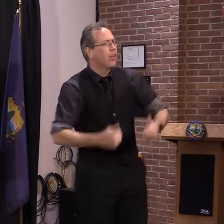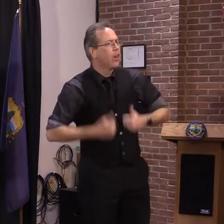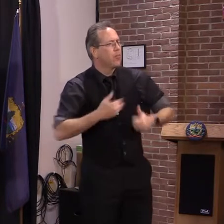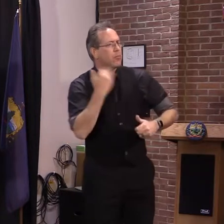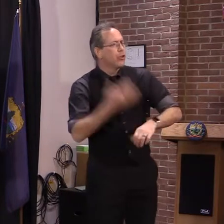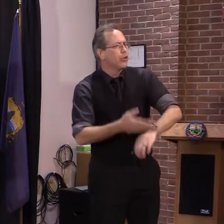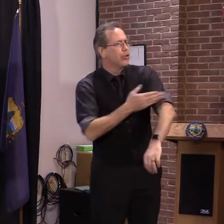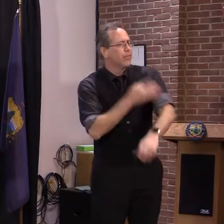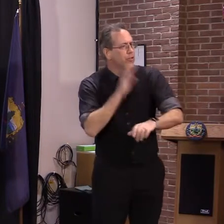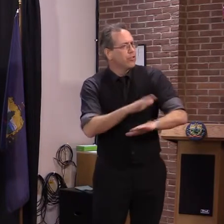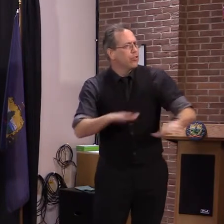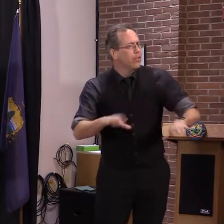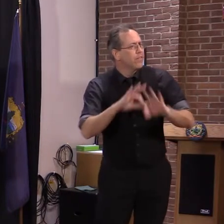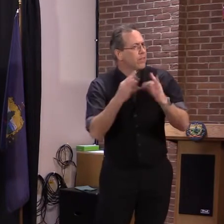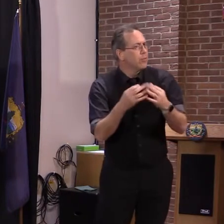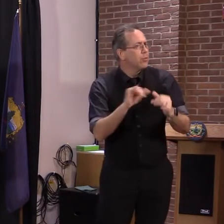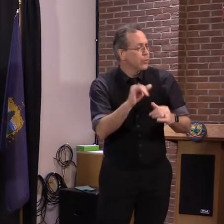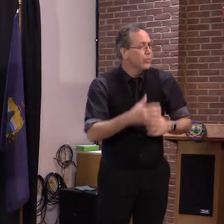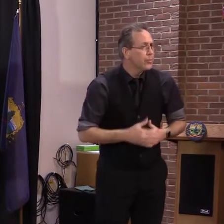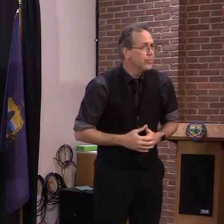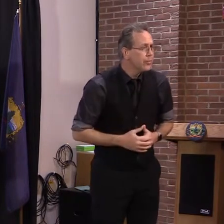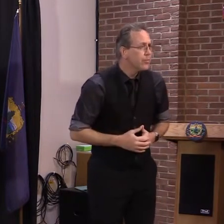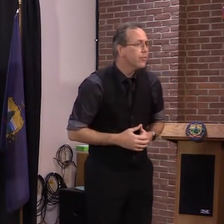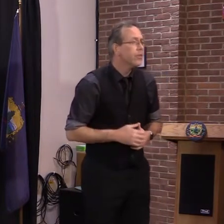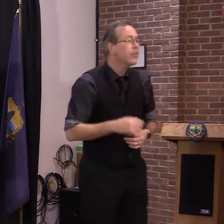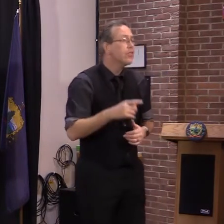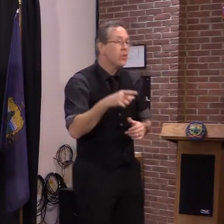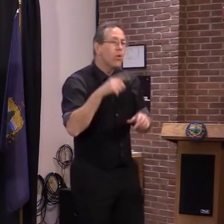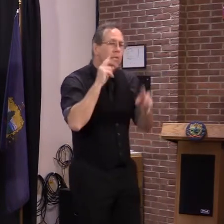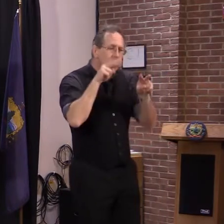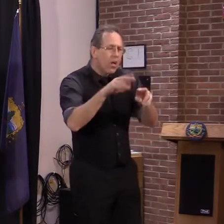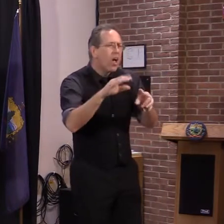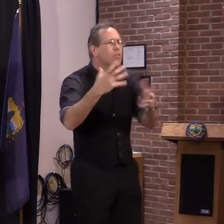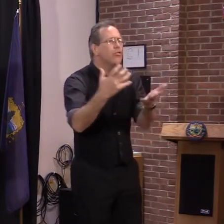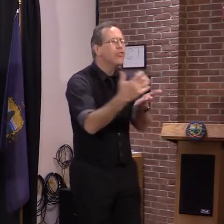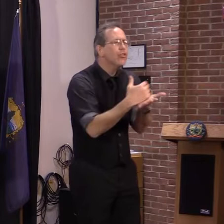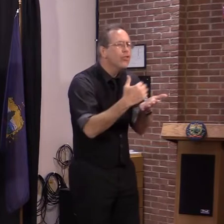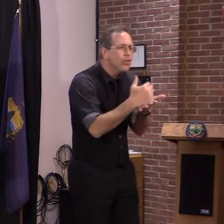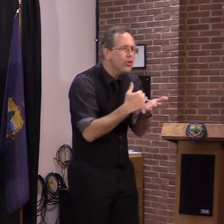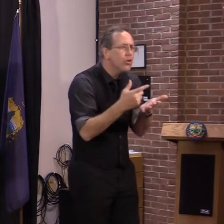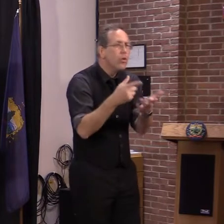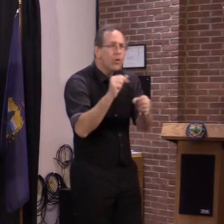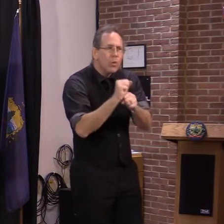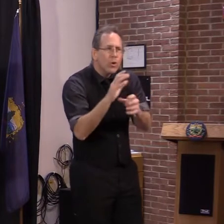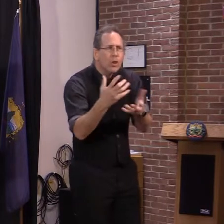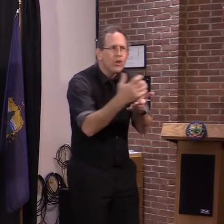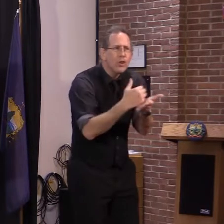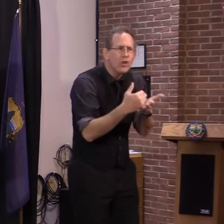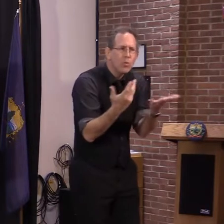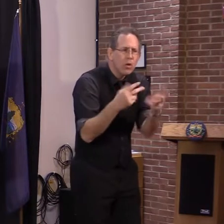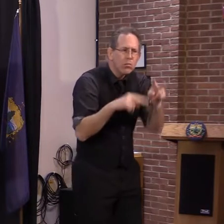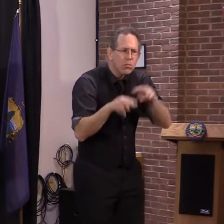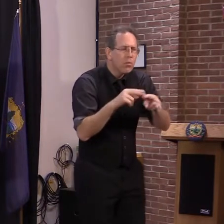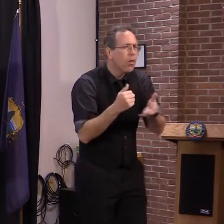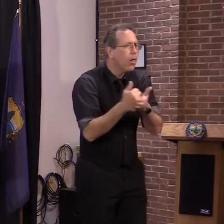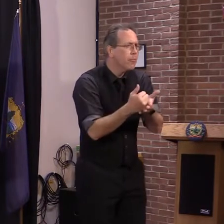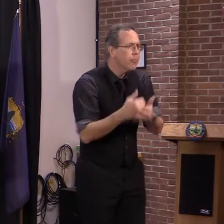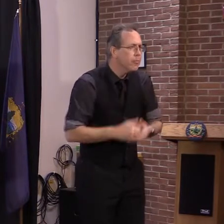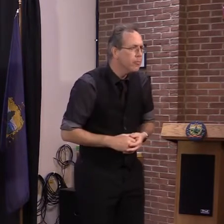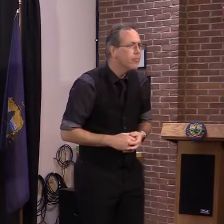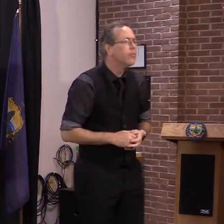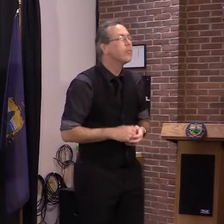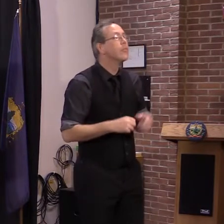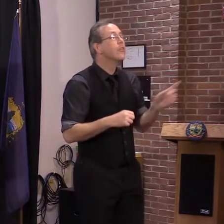help enhance our workforce. Current Vermont law allows recipients to receive 36% of the federal earned income